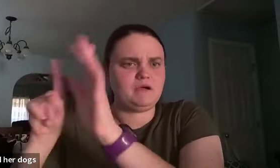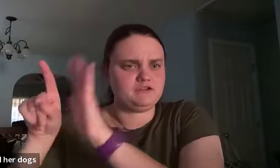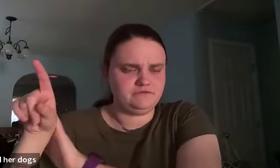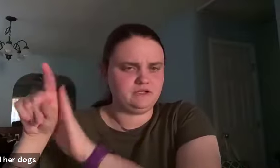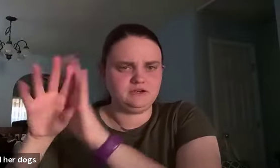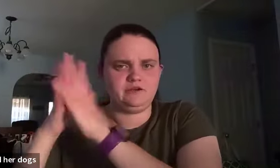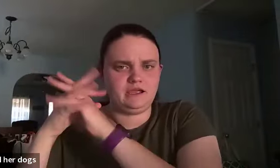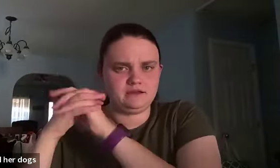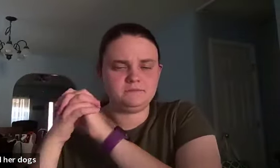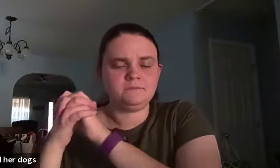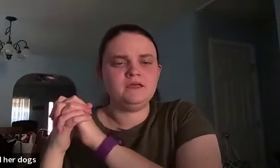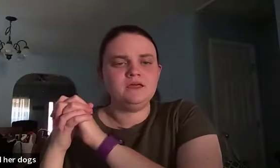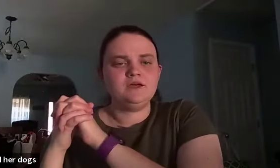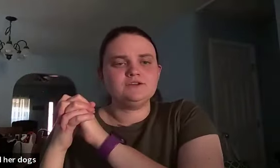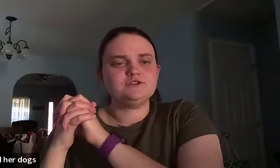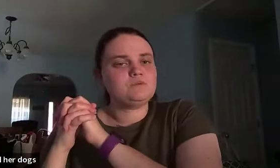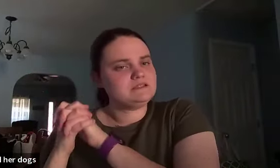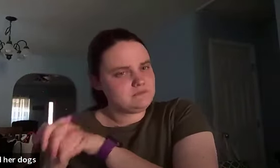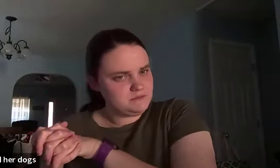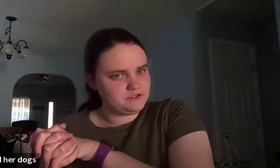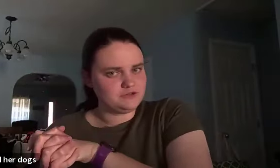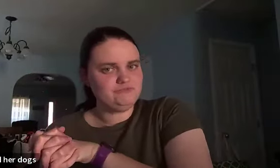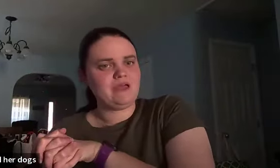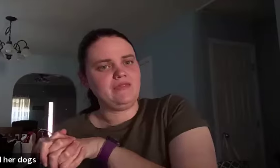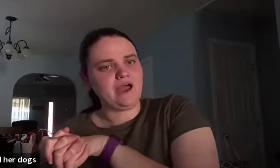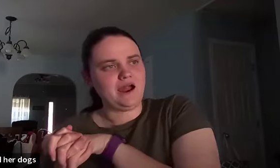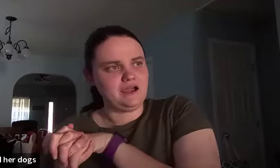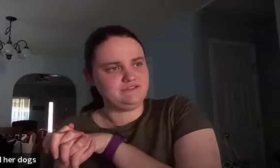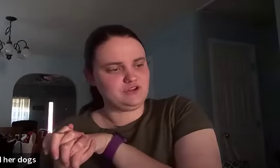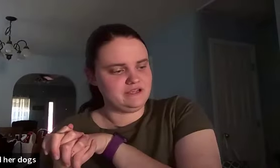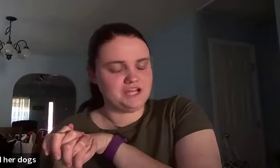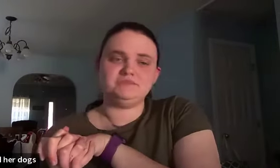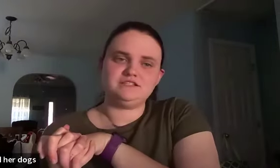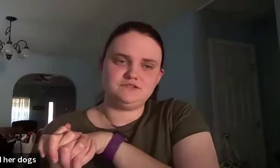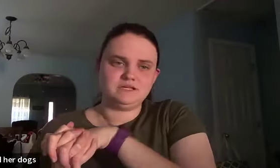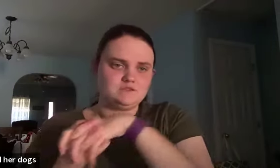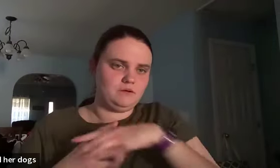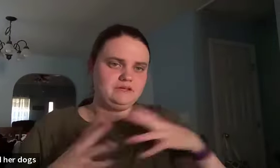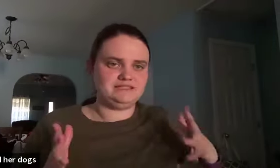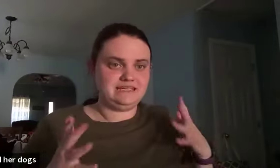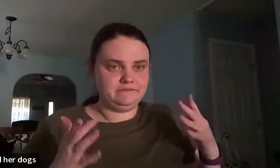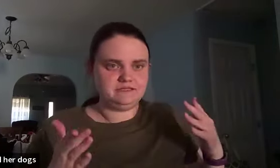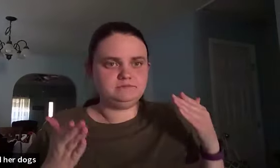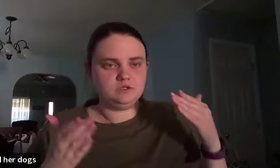around your finger and your hand. So what some people do, and that I've started catching myself doing as well because it makes more